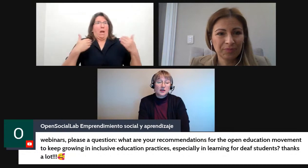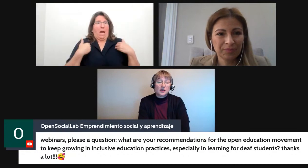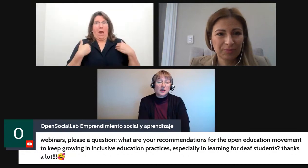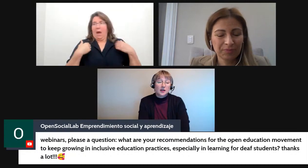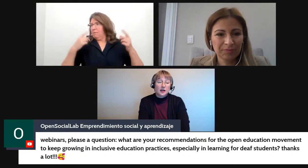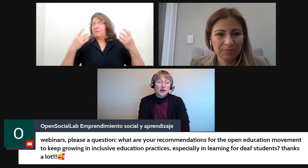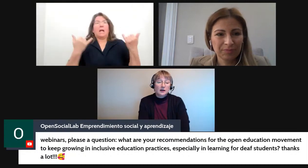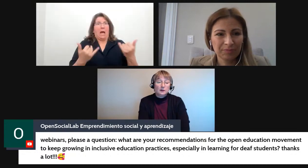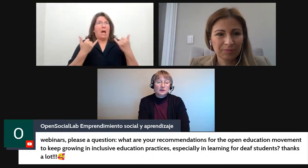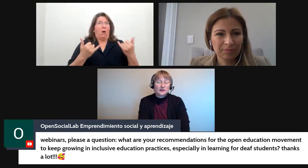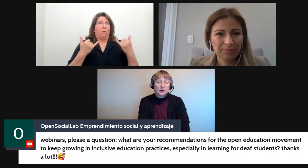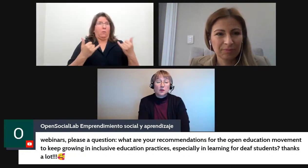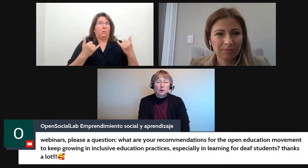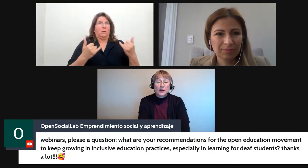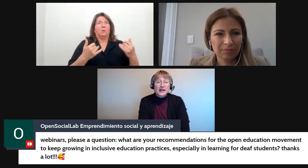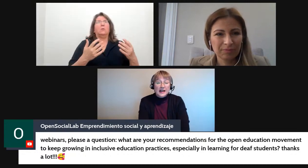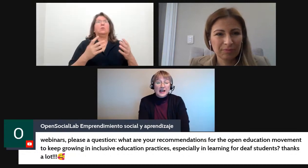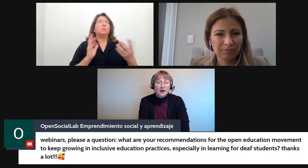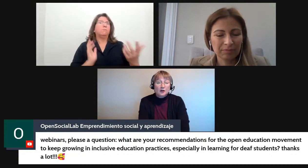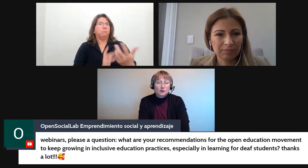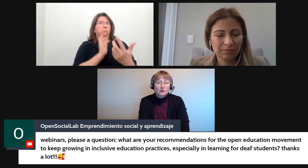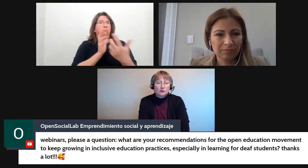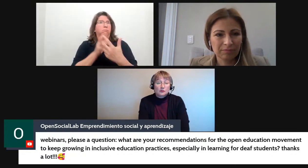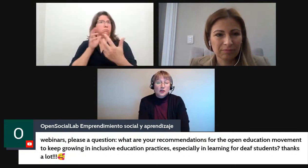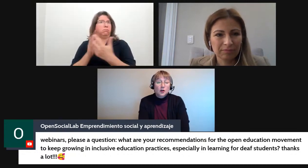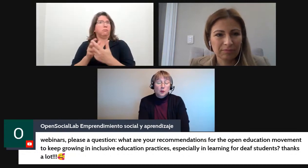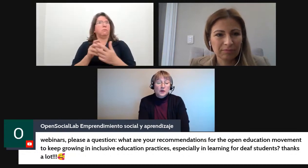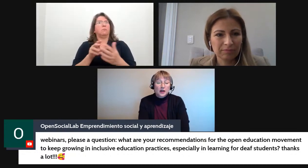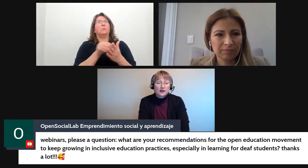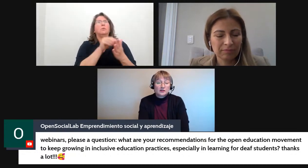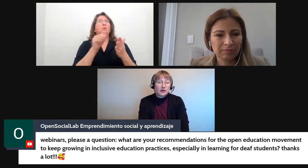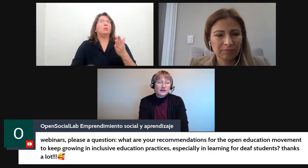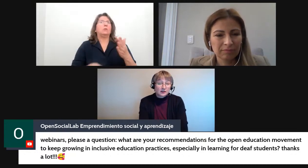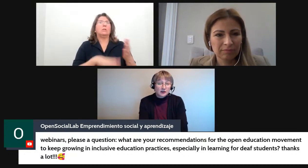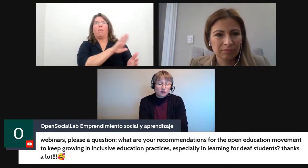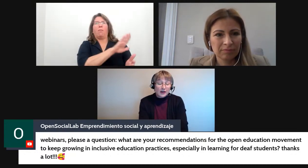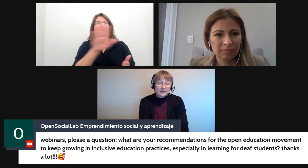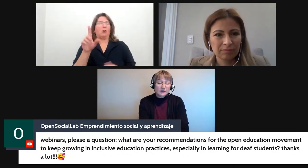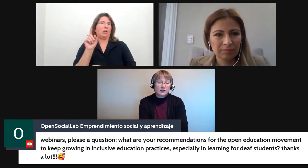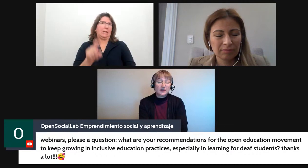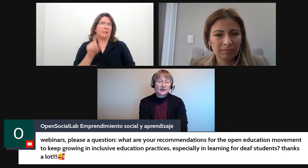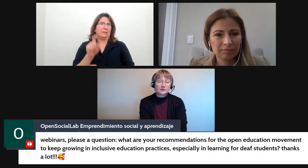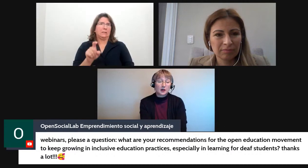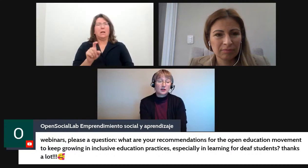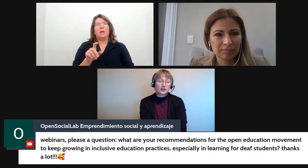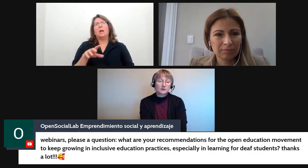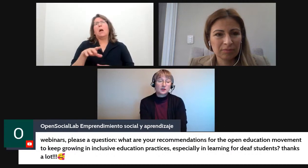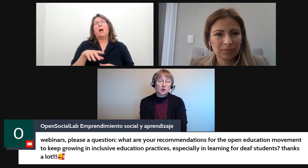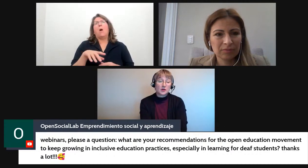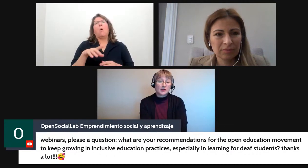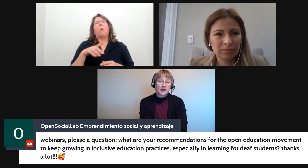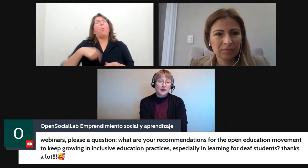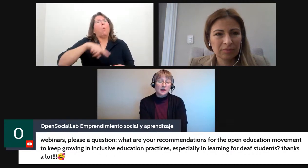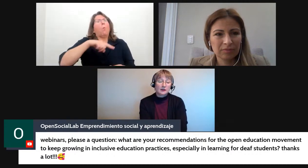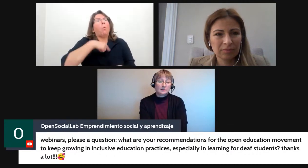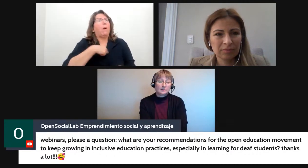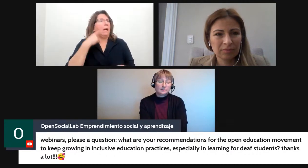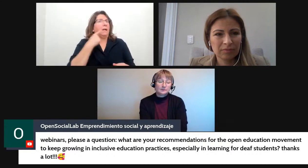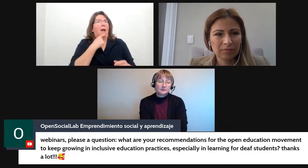research. So right now, we are trying to get these partnerships going.